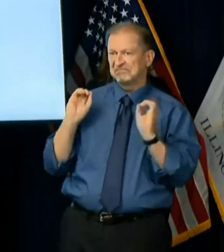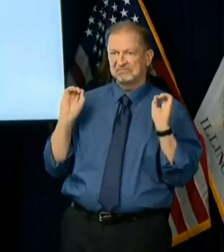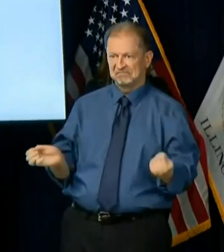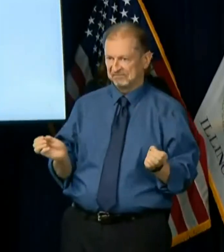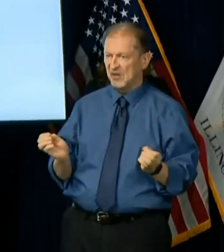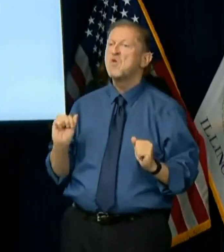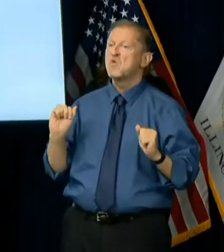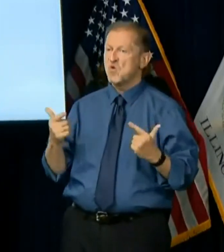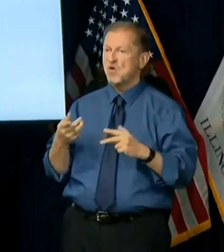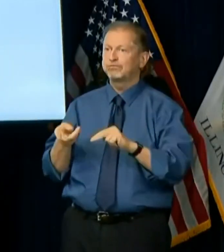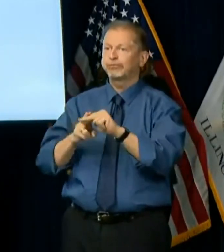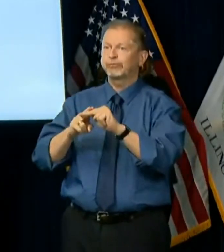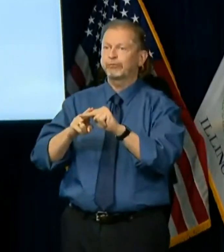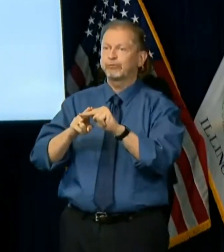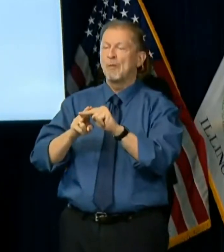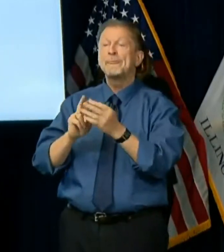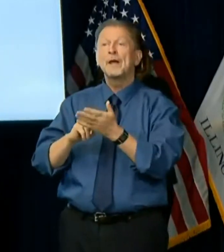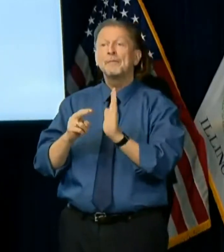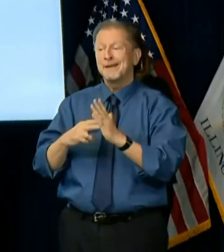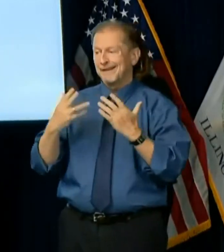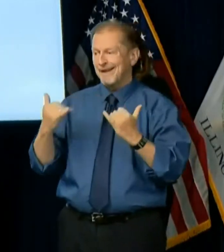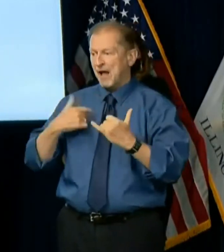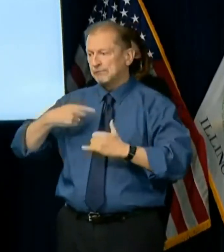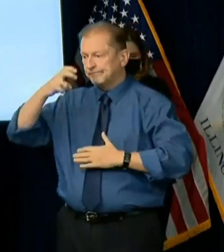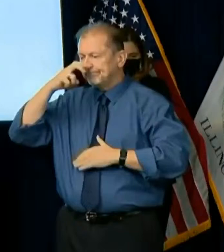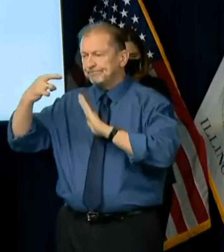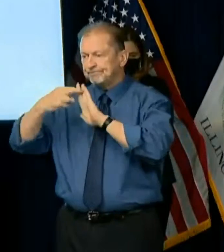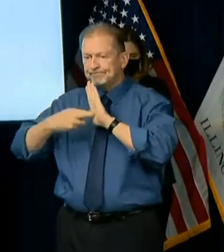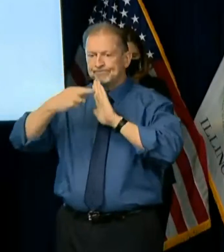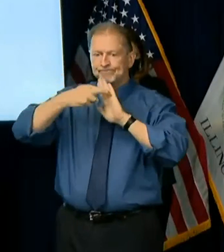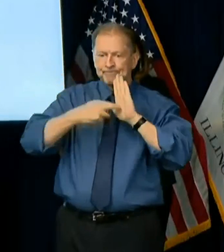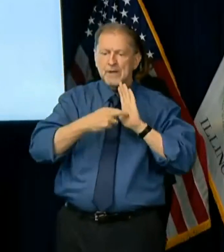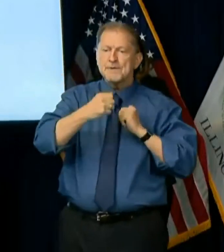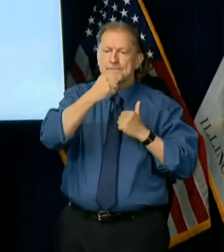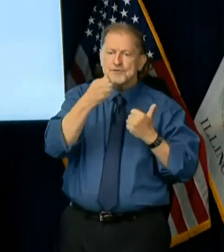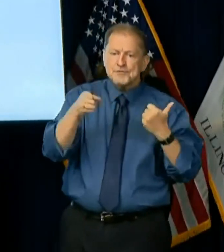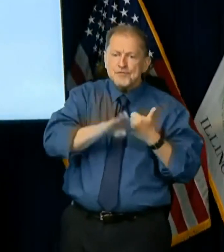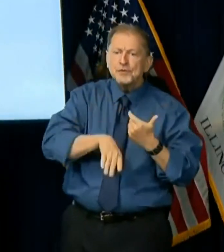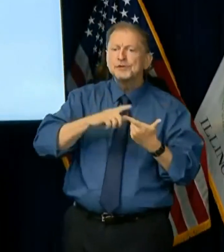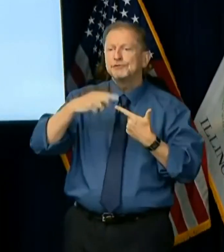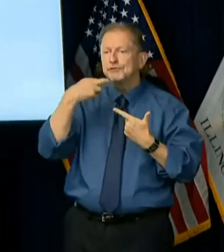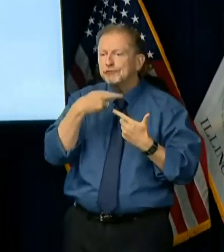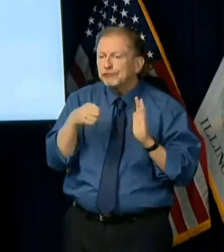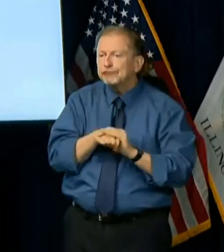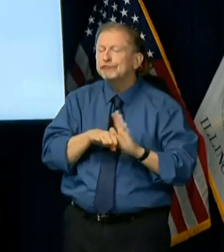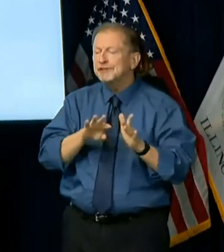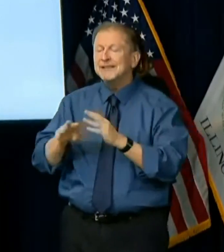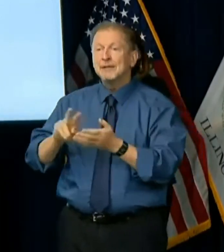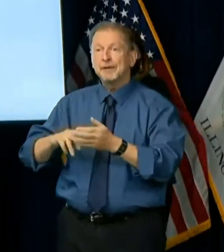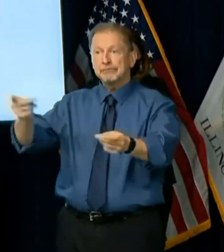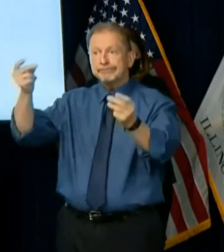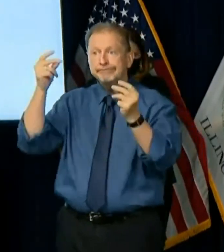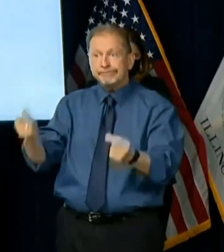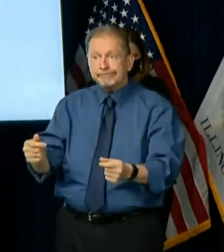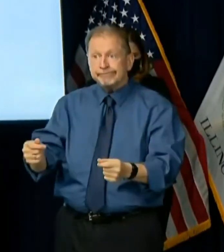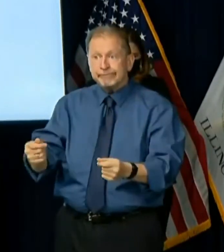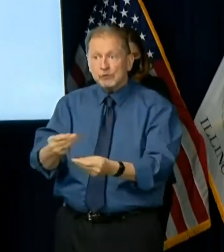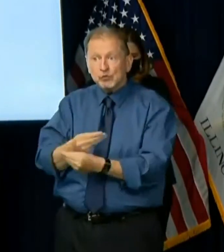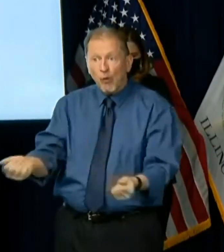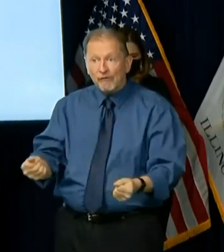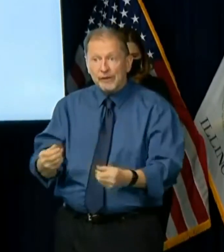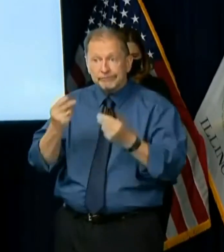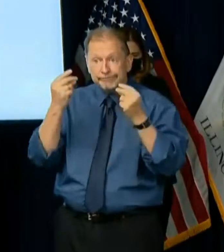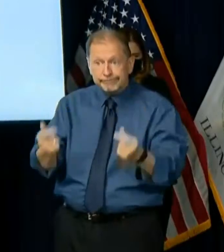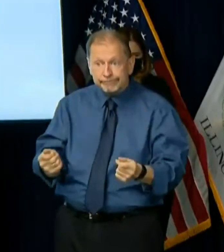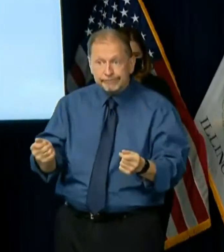we can do will immediately reduce the positivity rates or hospitalizations, but our resurgence mitigations are designed to have